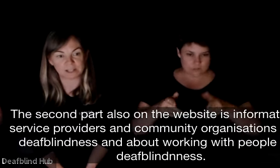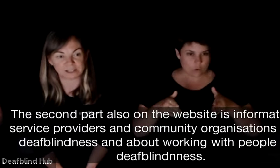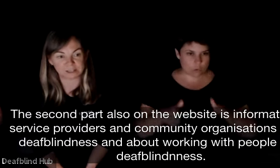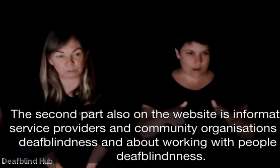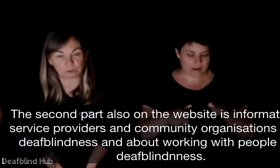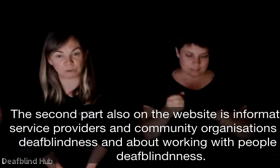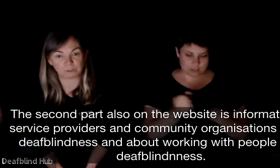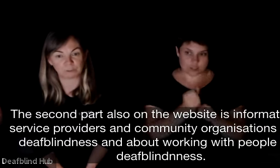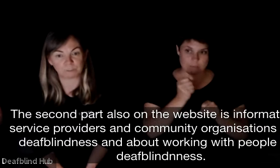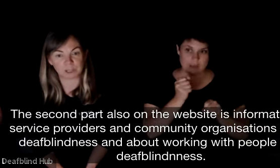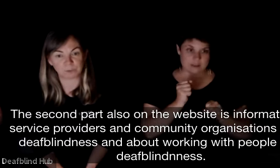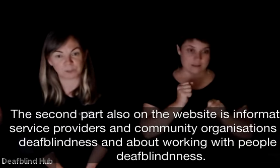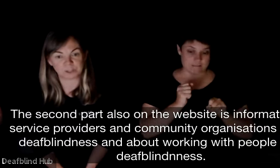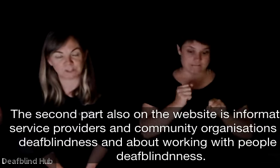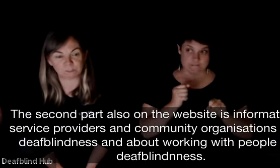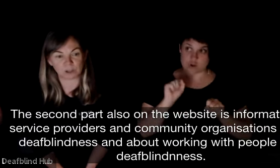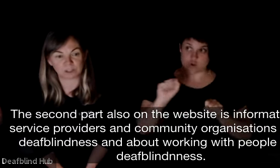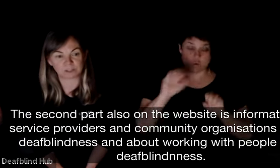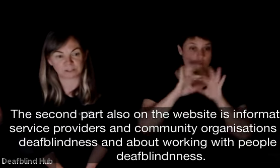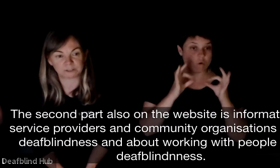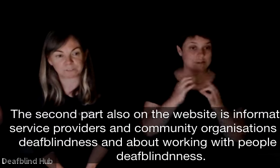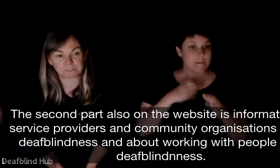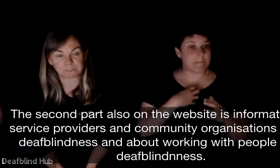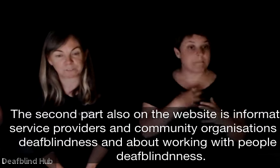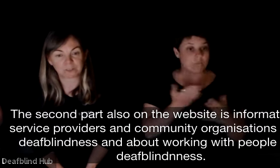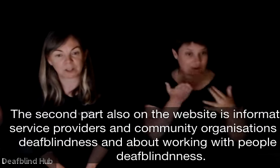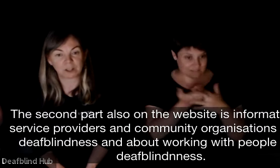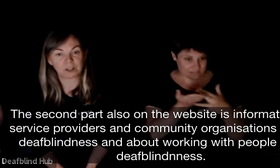more accessible for people with deaf blindness.